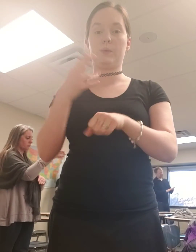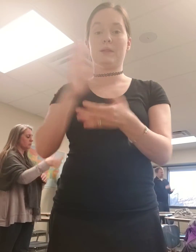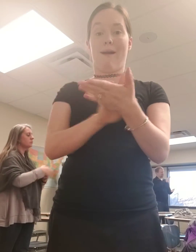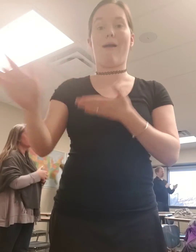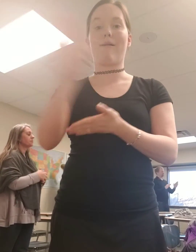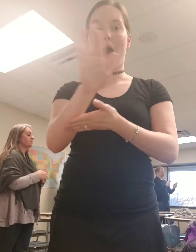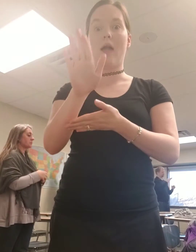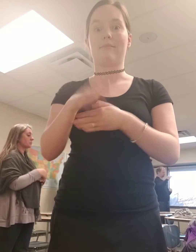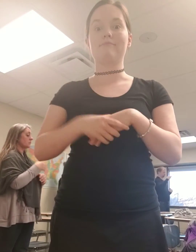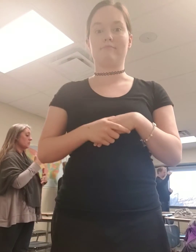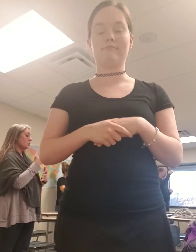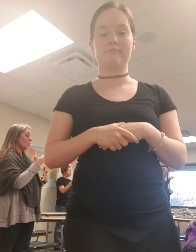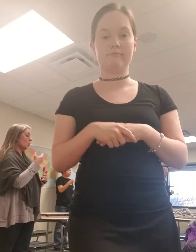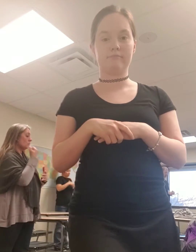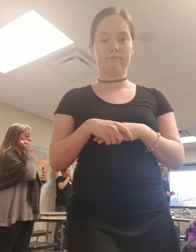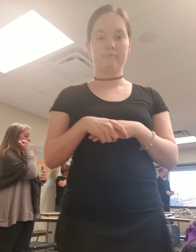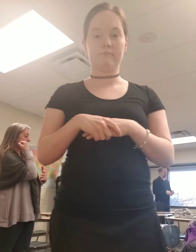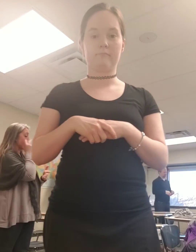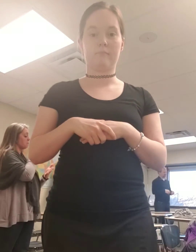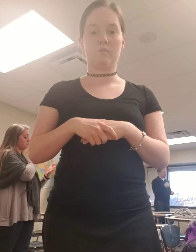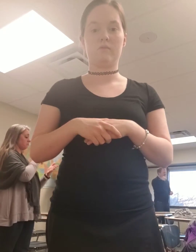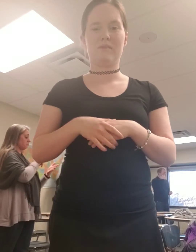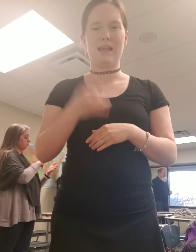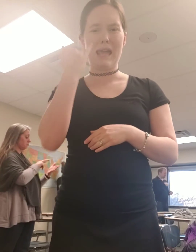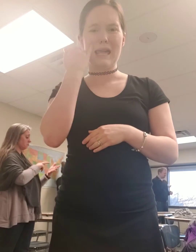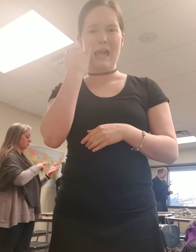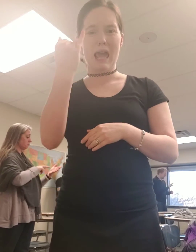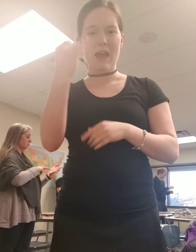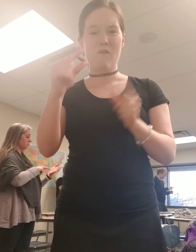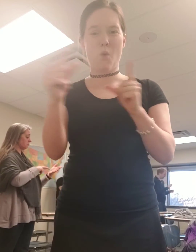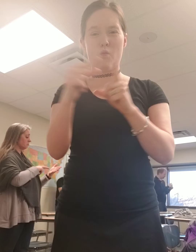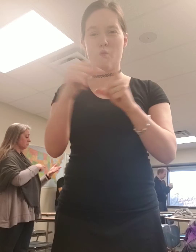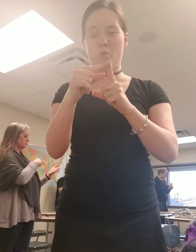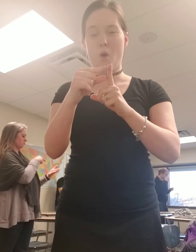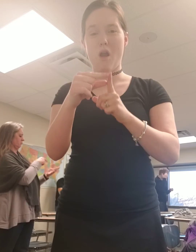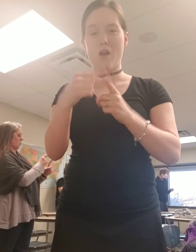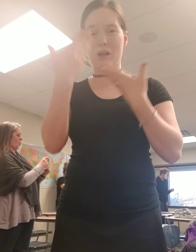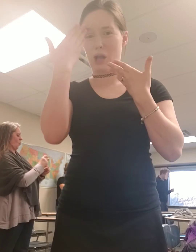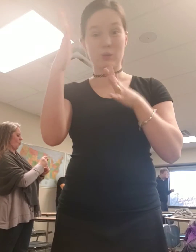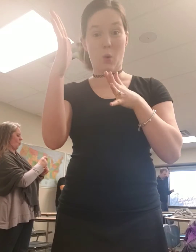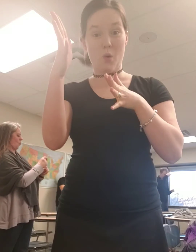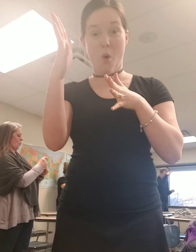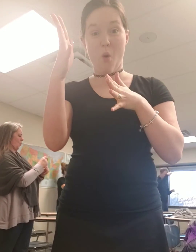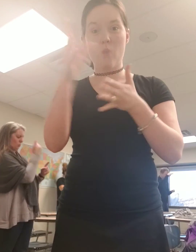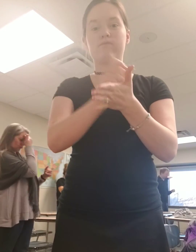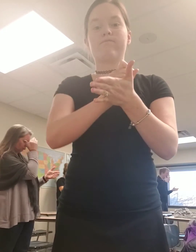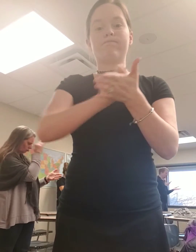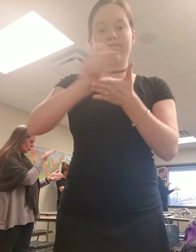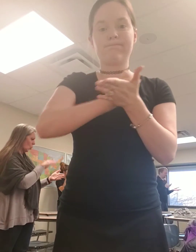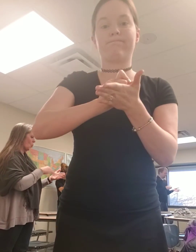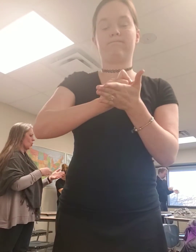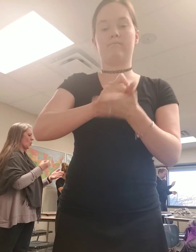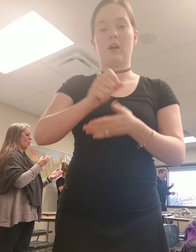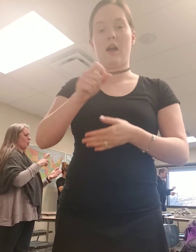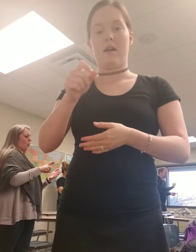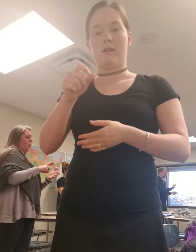word that you're unfamiliar with, circle it, underline it, draw arrow to it. Or if you come across a phrase that you're unfamiliar with, something that you